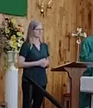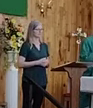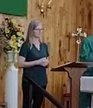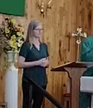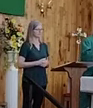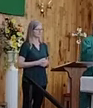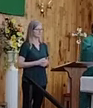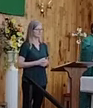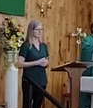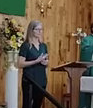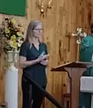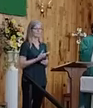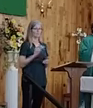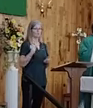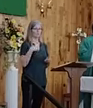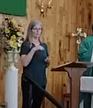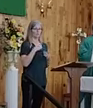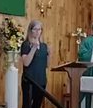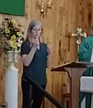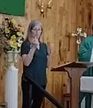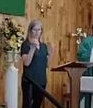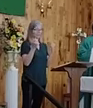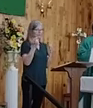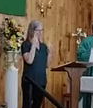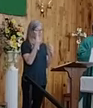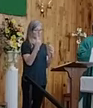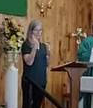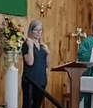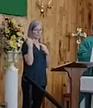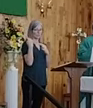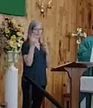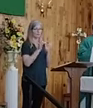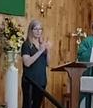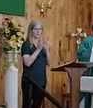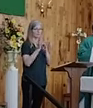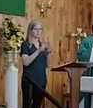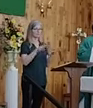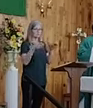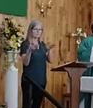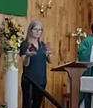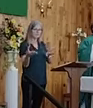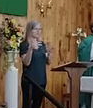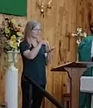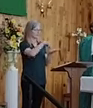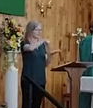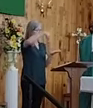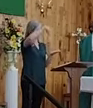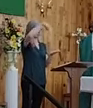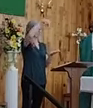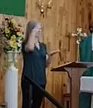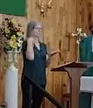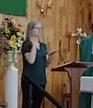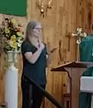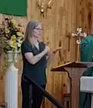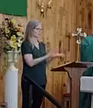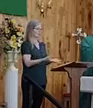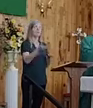again. Therefore, as we celebrate the memorial of his death and resurrection, we offer you,